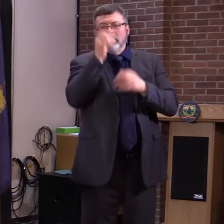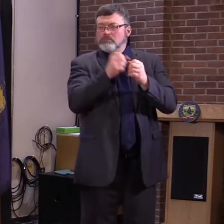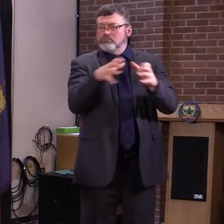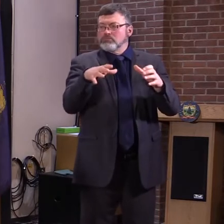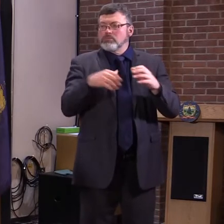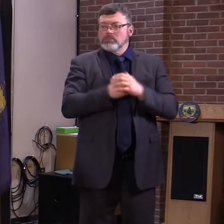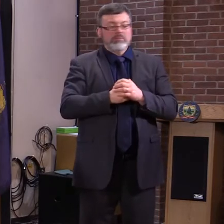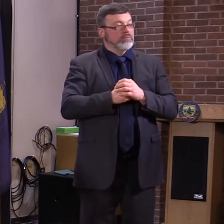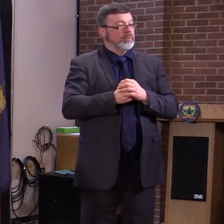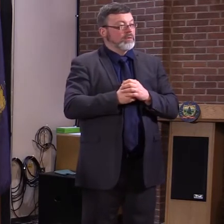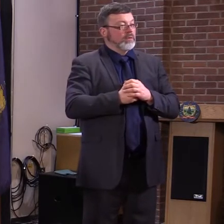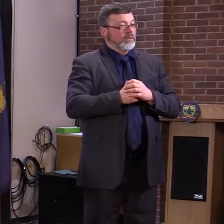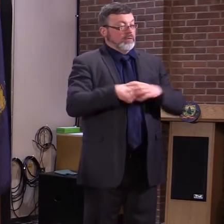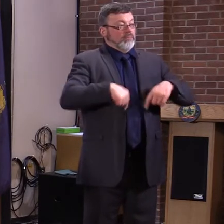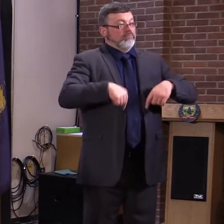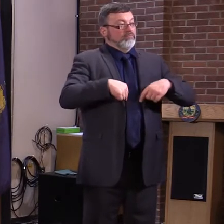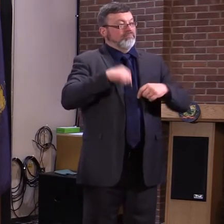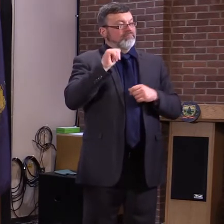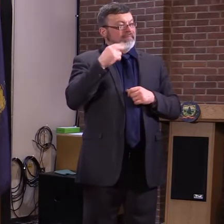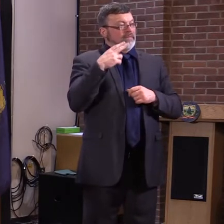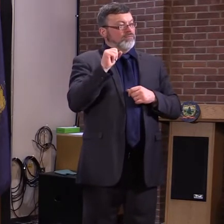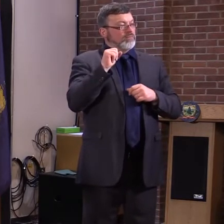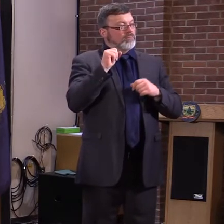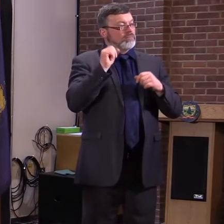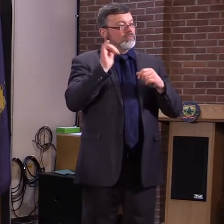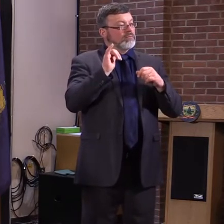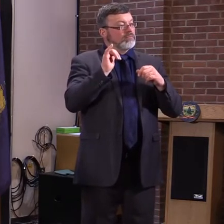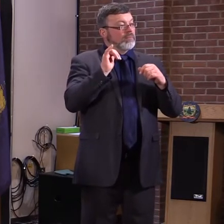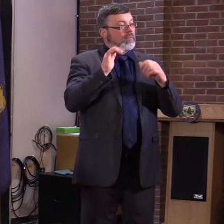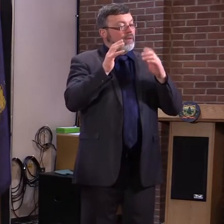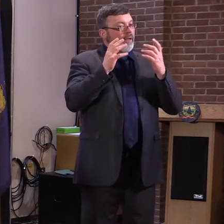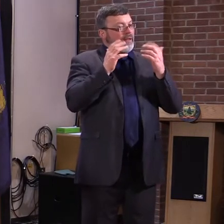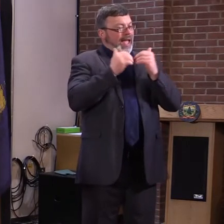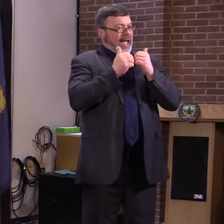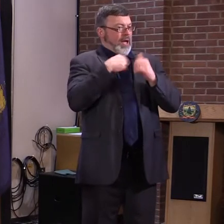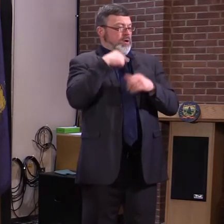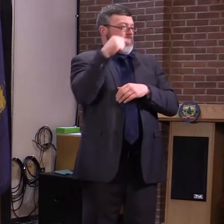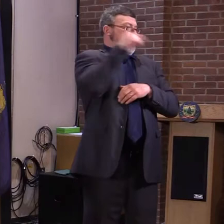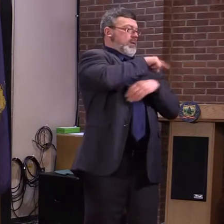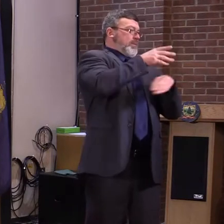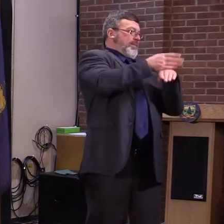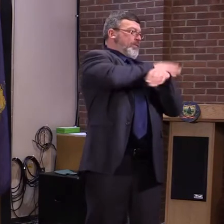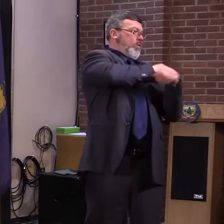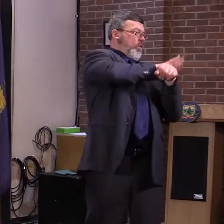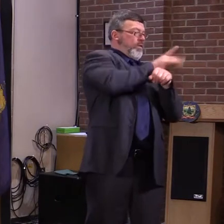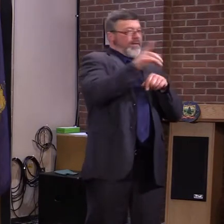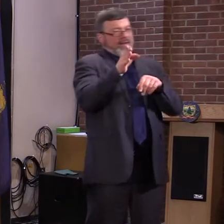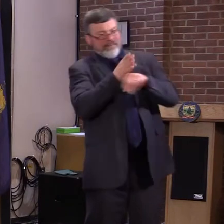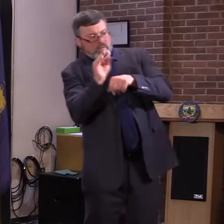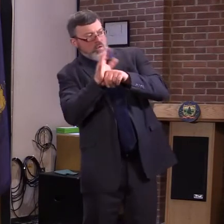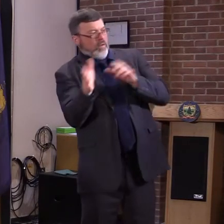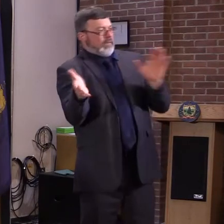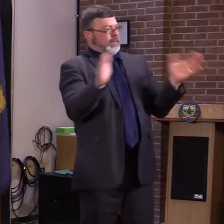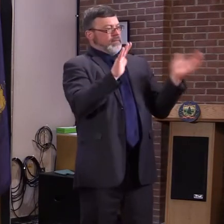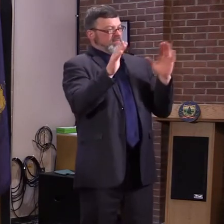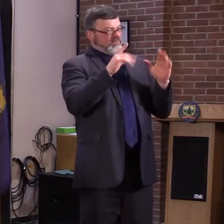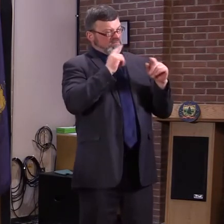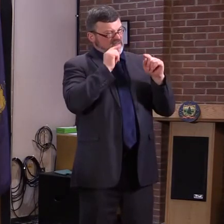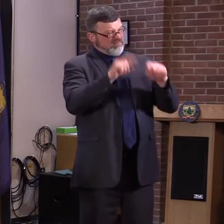at pre the pandemic, now during the pandemic, and then as we come out and recover, what our results will